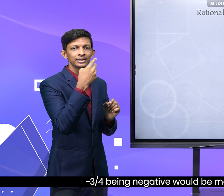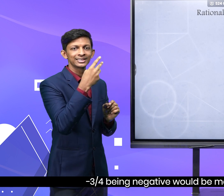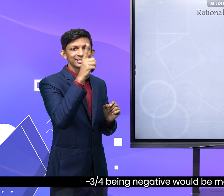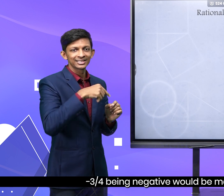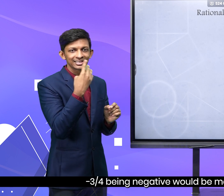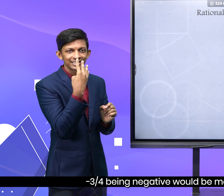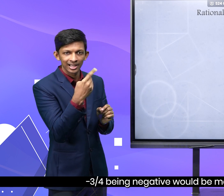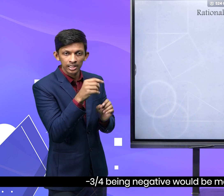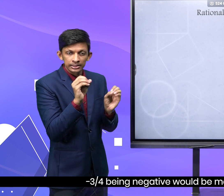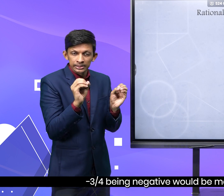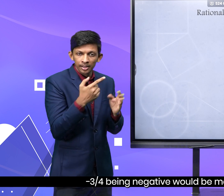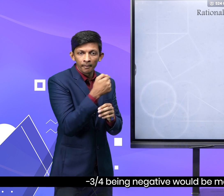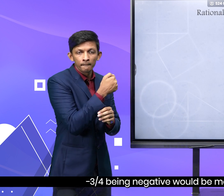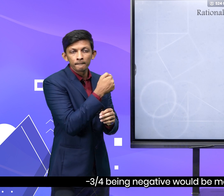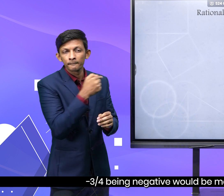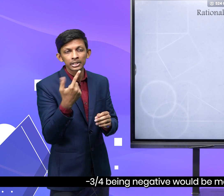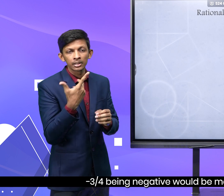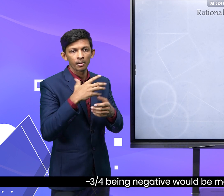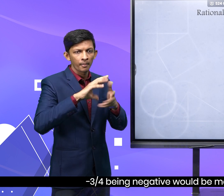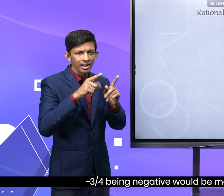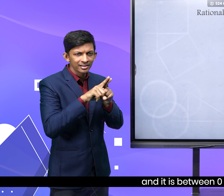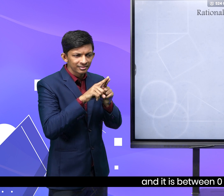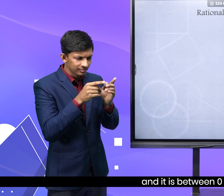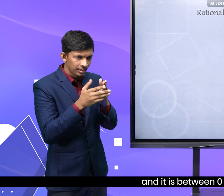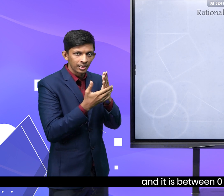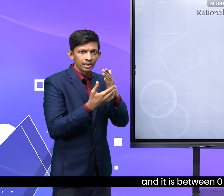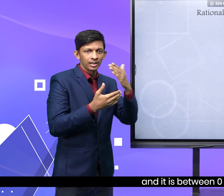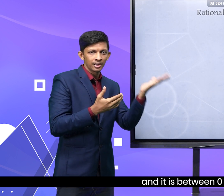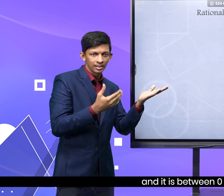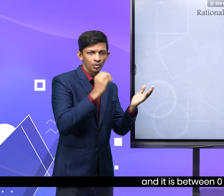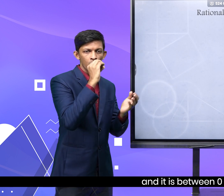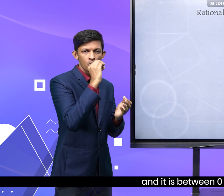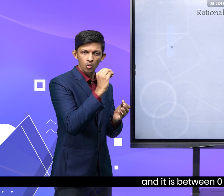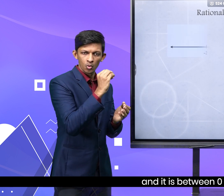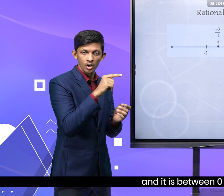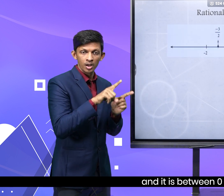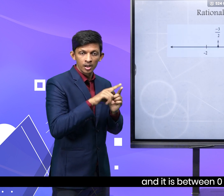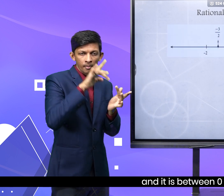negative would be marked to the left of 0, and it is between 0 and minus 1.